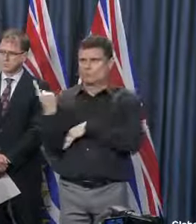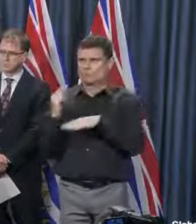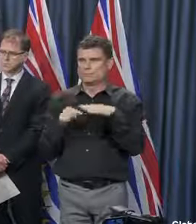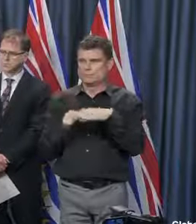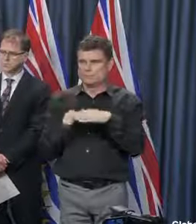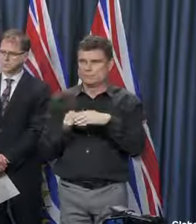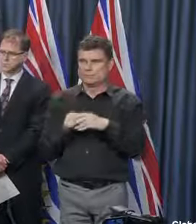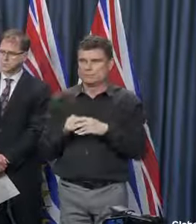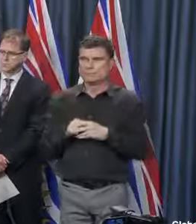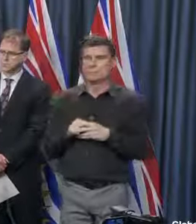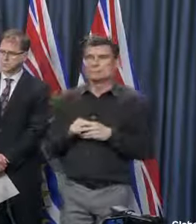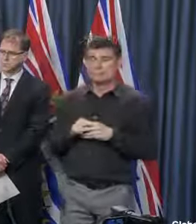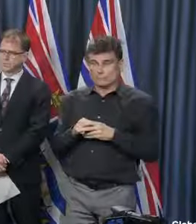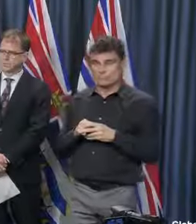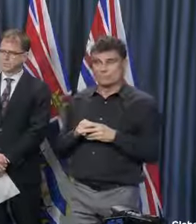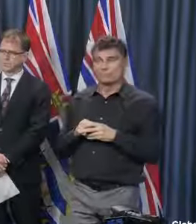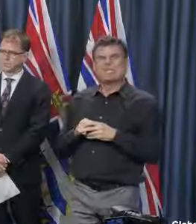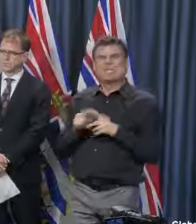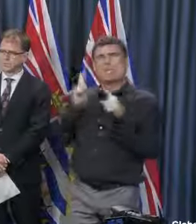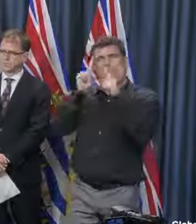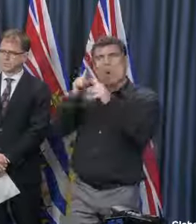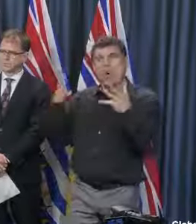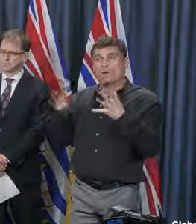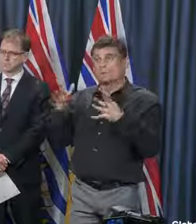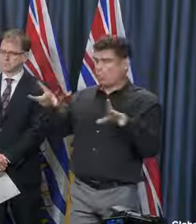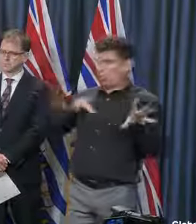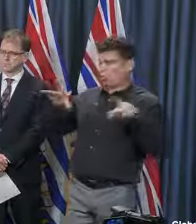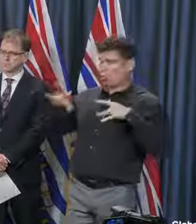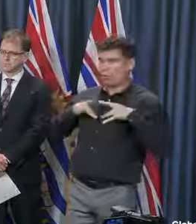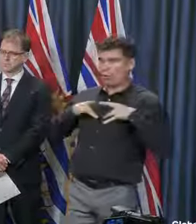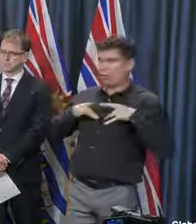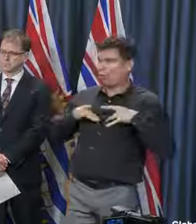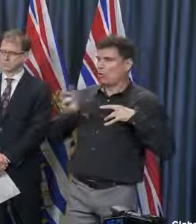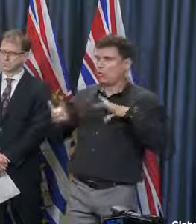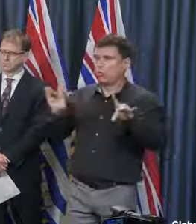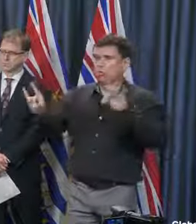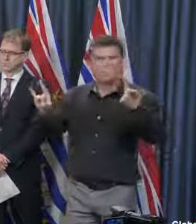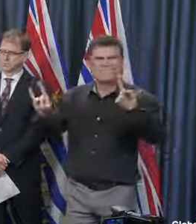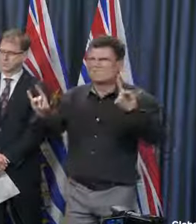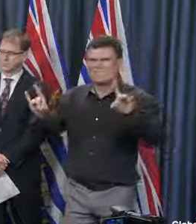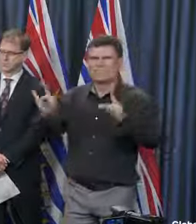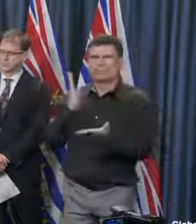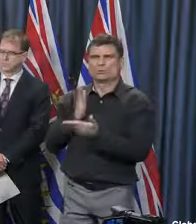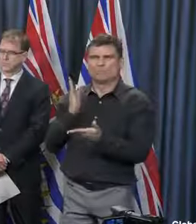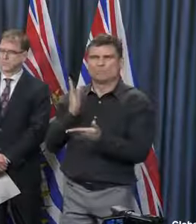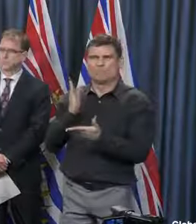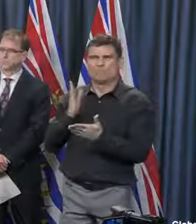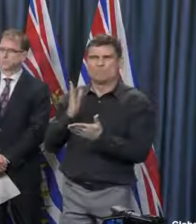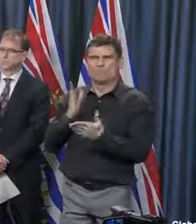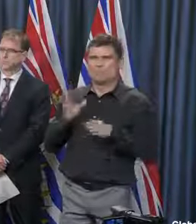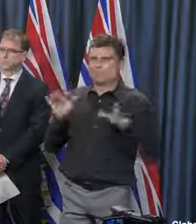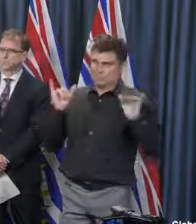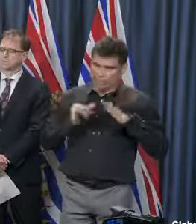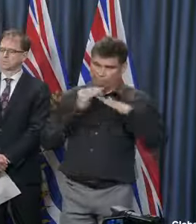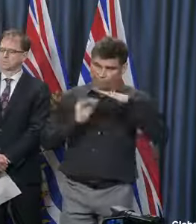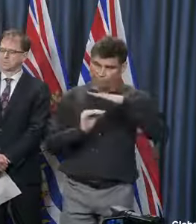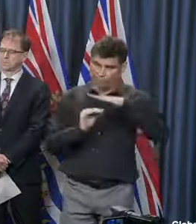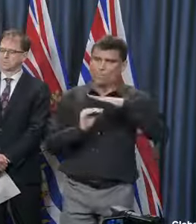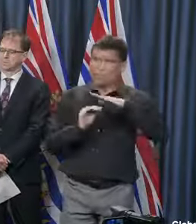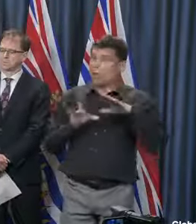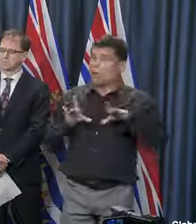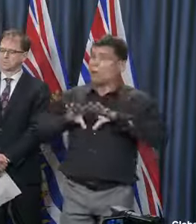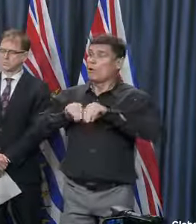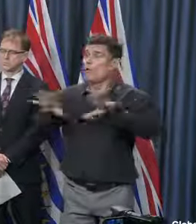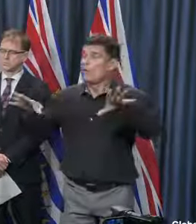do anything if somebody has already been exposed to this virus, and if they've been exposed to this virus elsewhere in the world, we can't